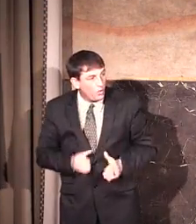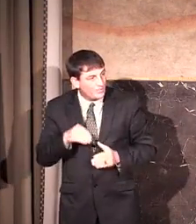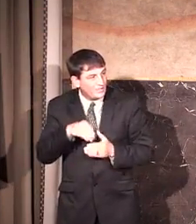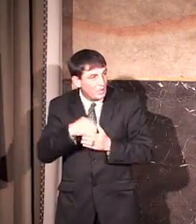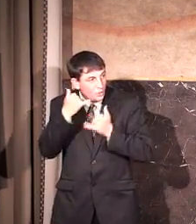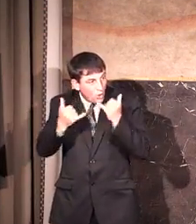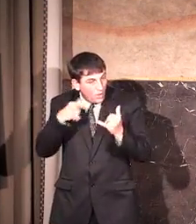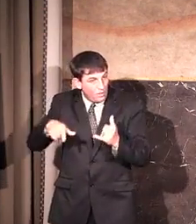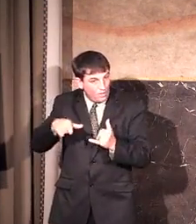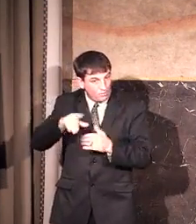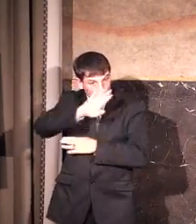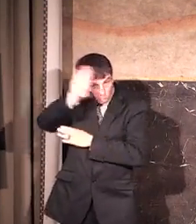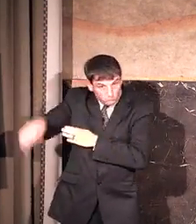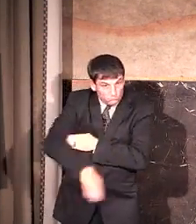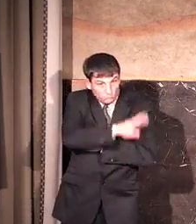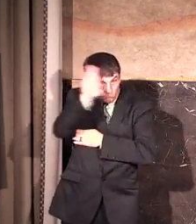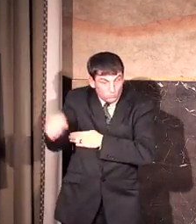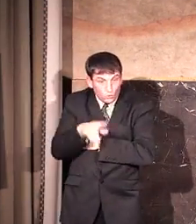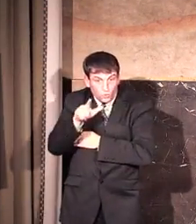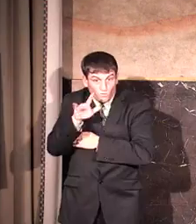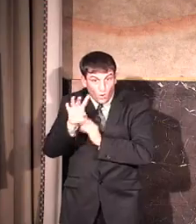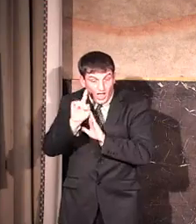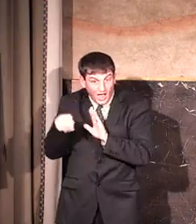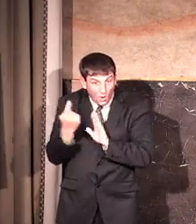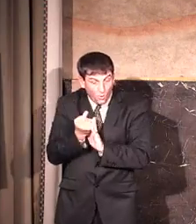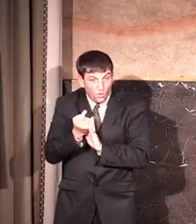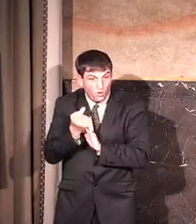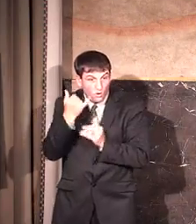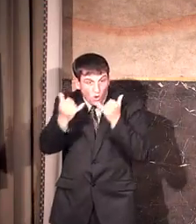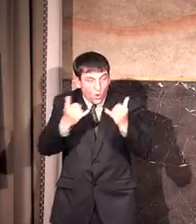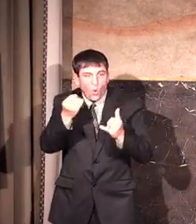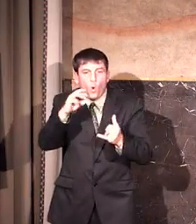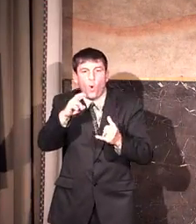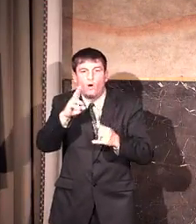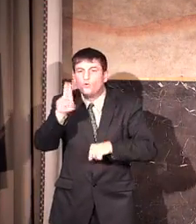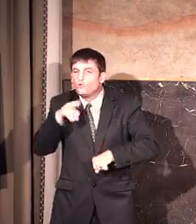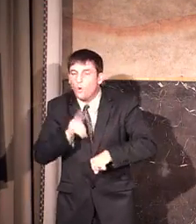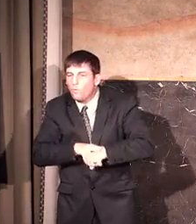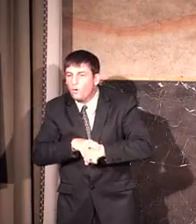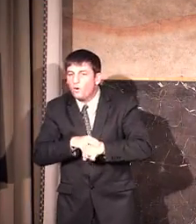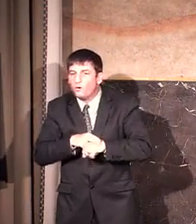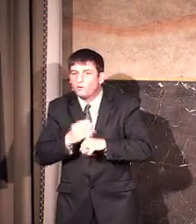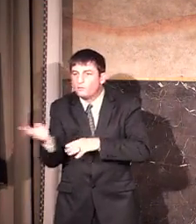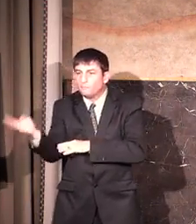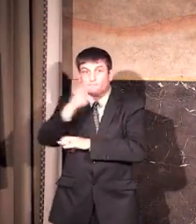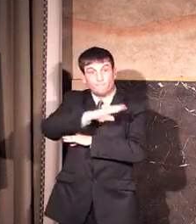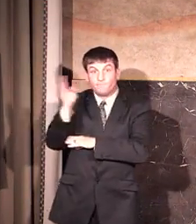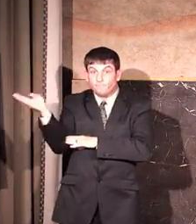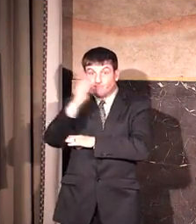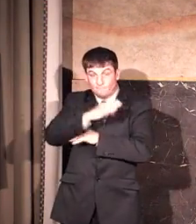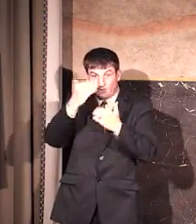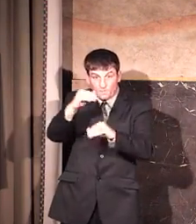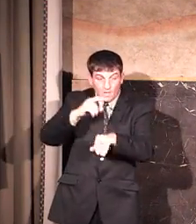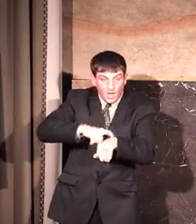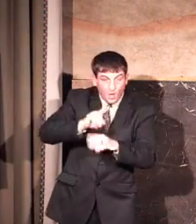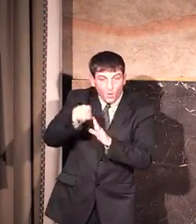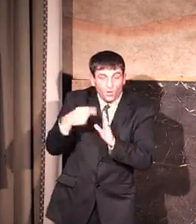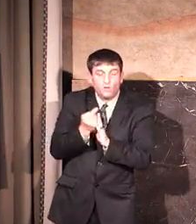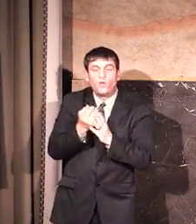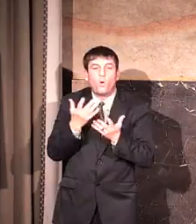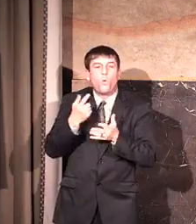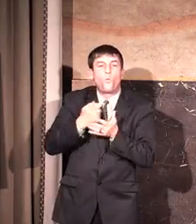24-hour job? And then as far as contacting people, or is it just normal hours, being that they have to call people? And then what is the pay for